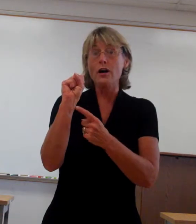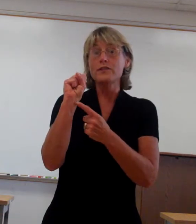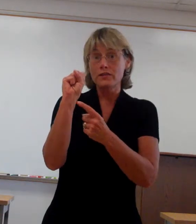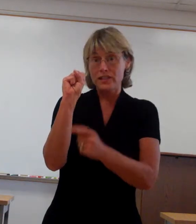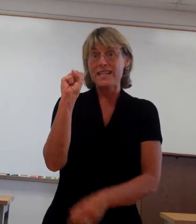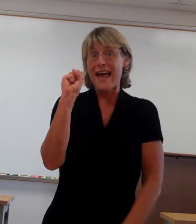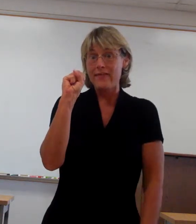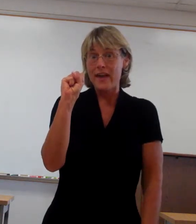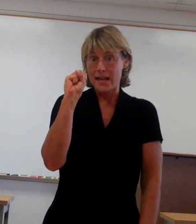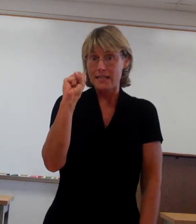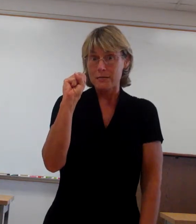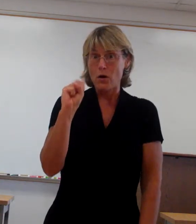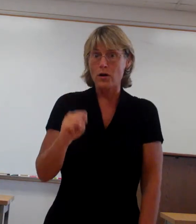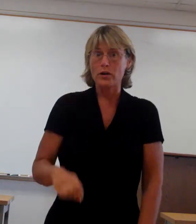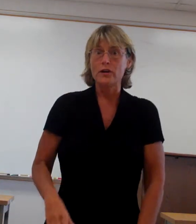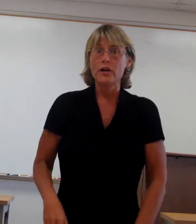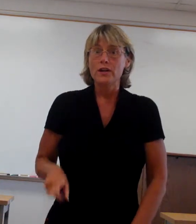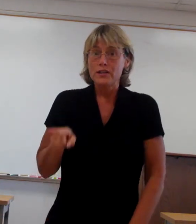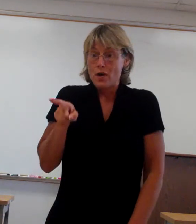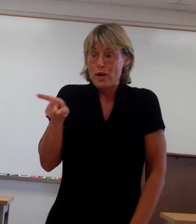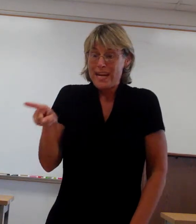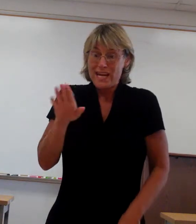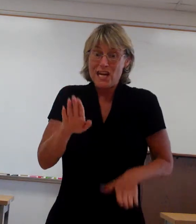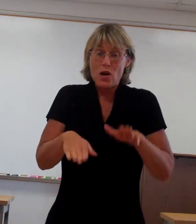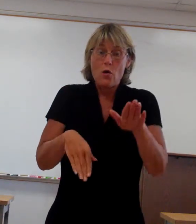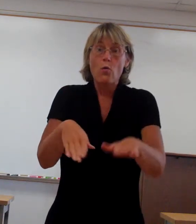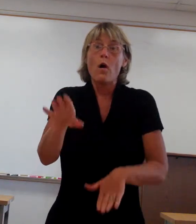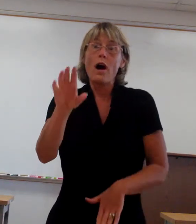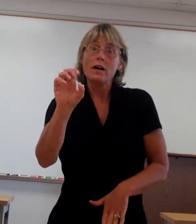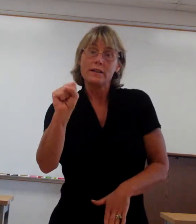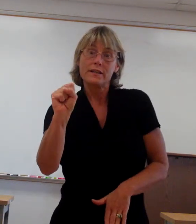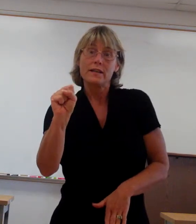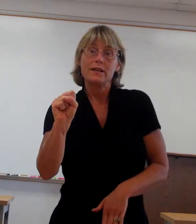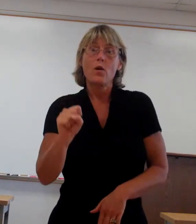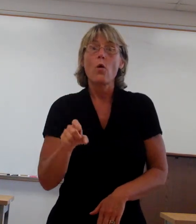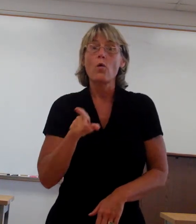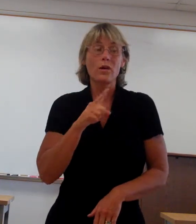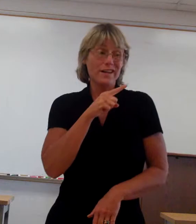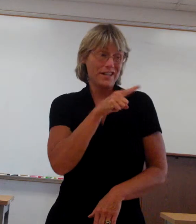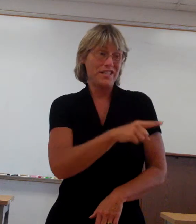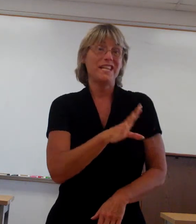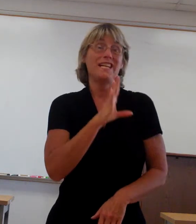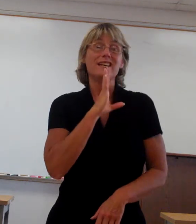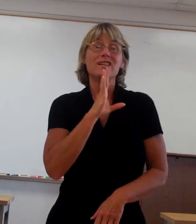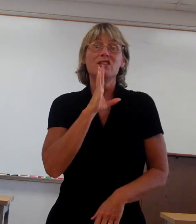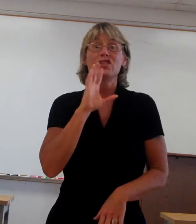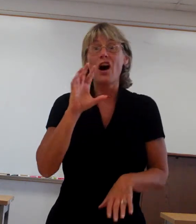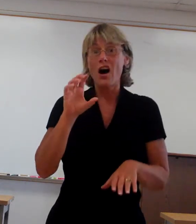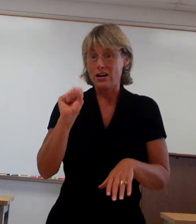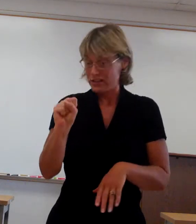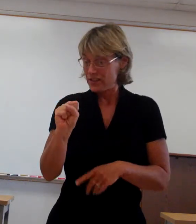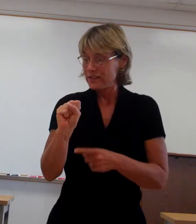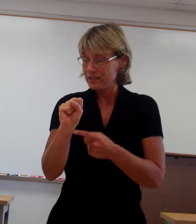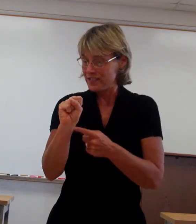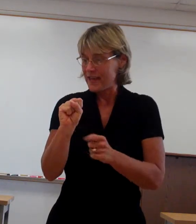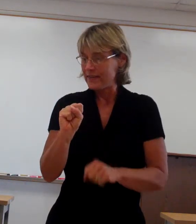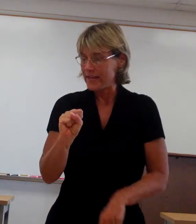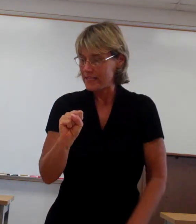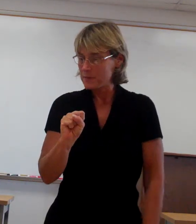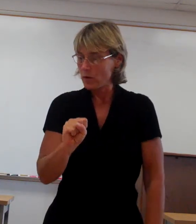also just add the S marker. So he walks or she talks, just add the S